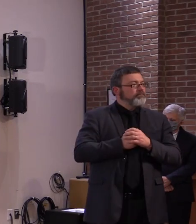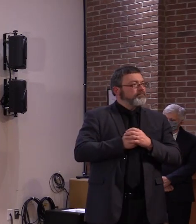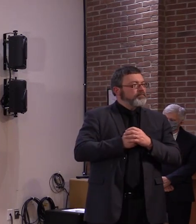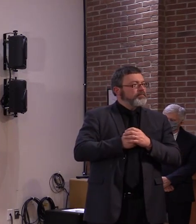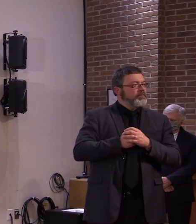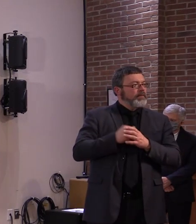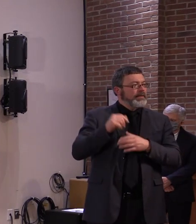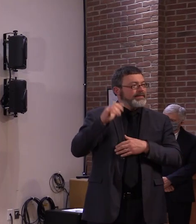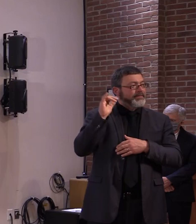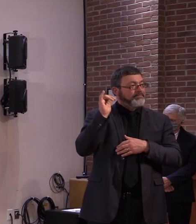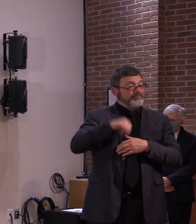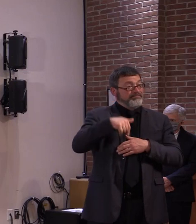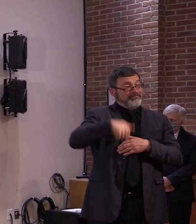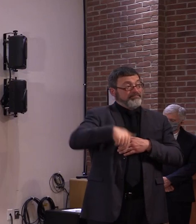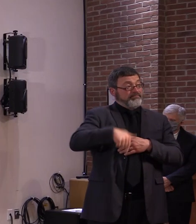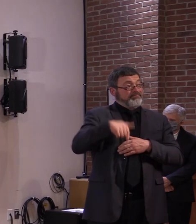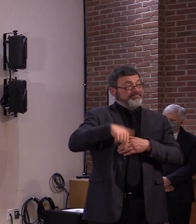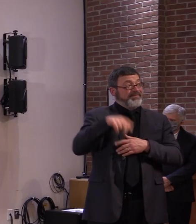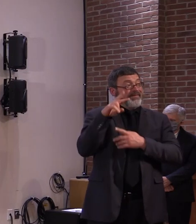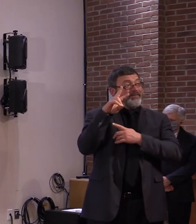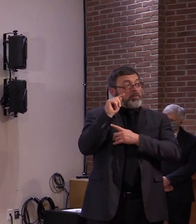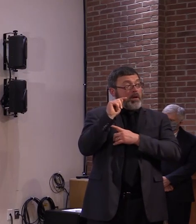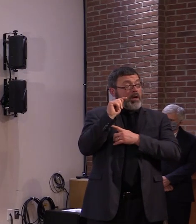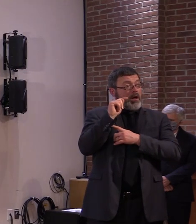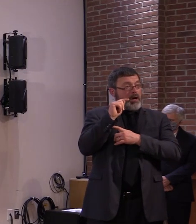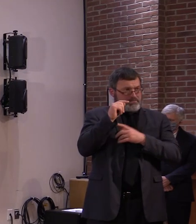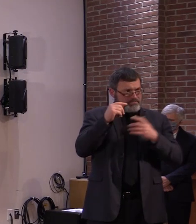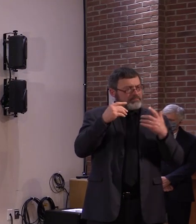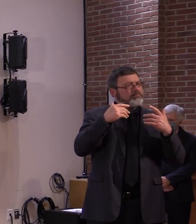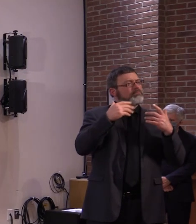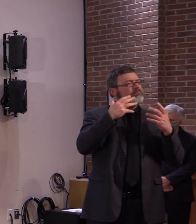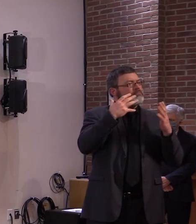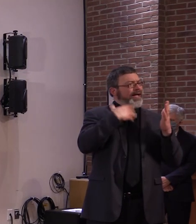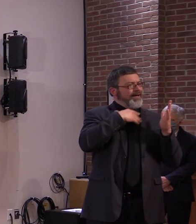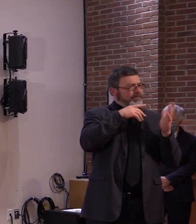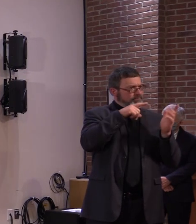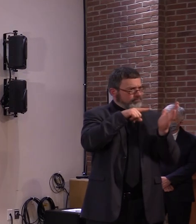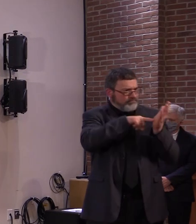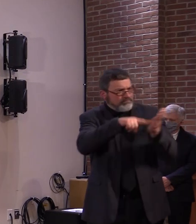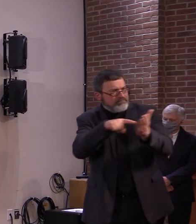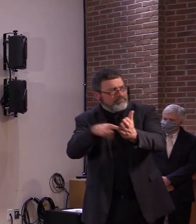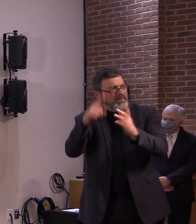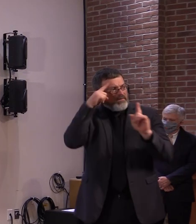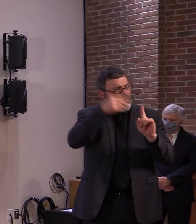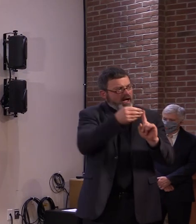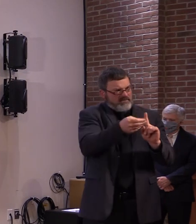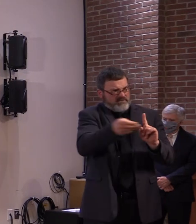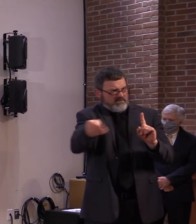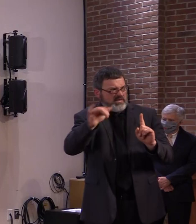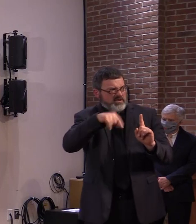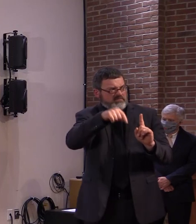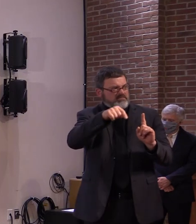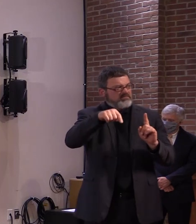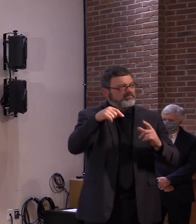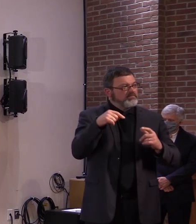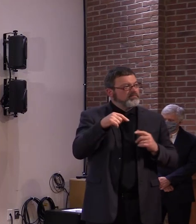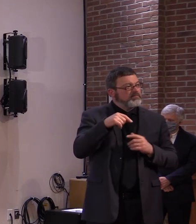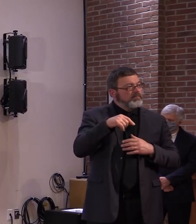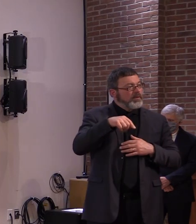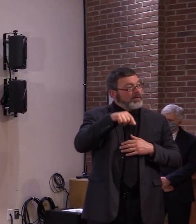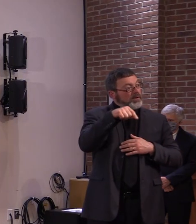a positive case, is the person who is positive required or mandated to participate in contact